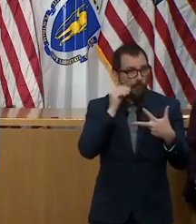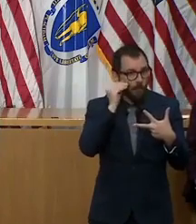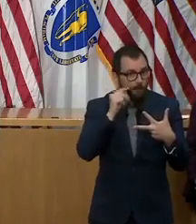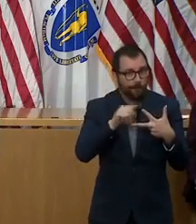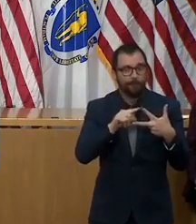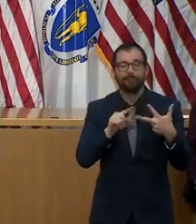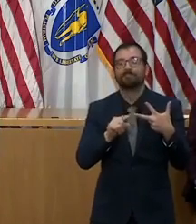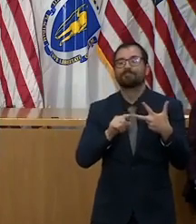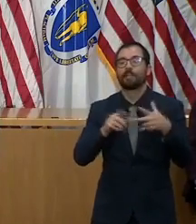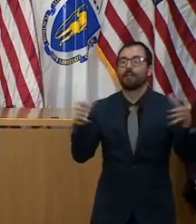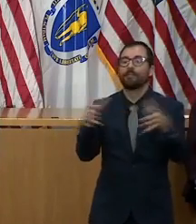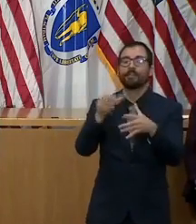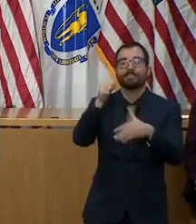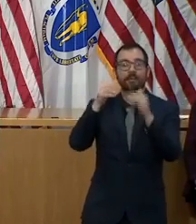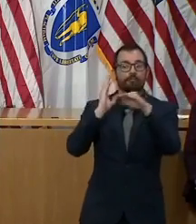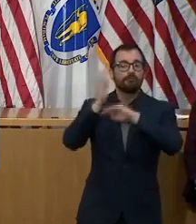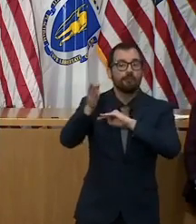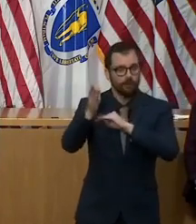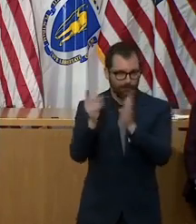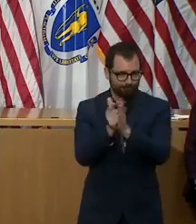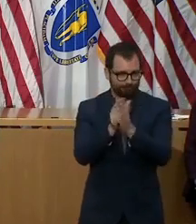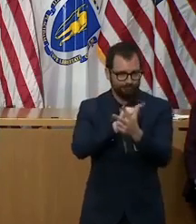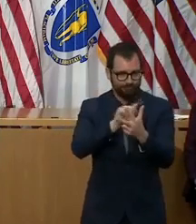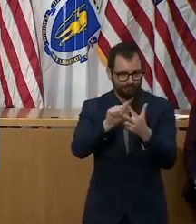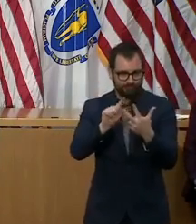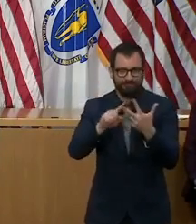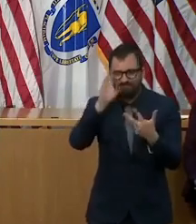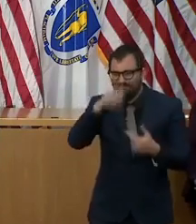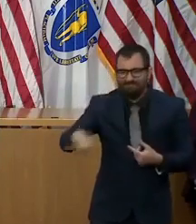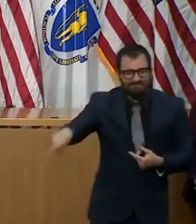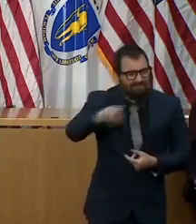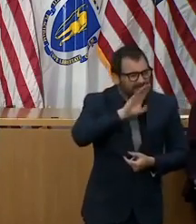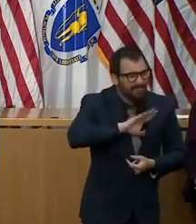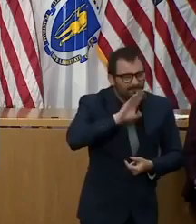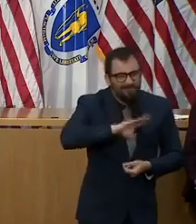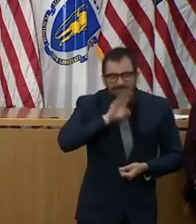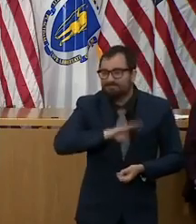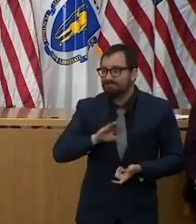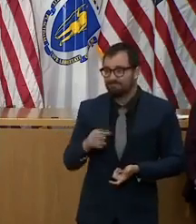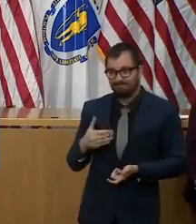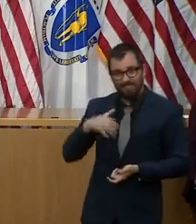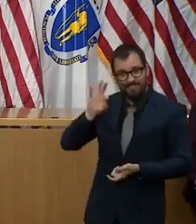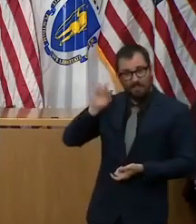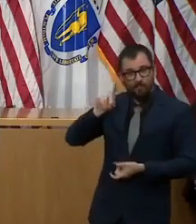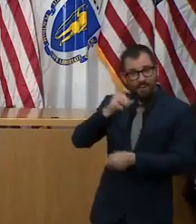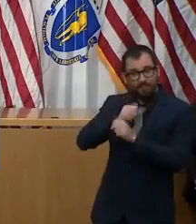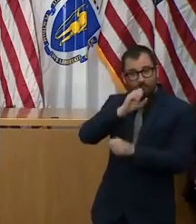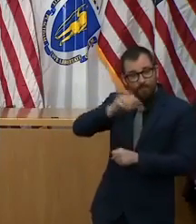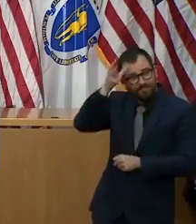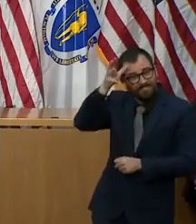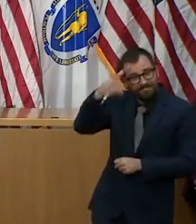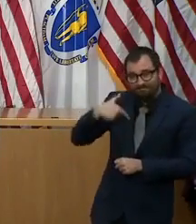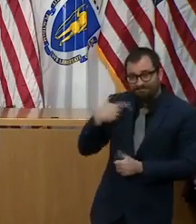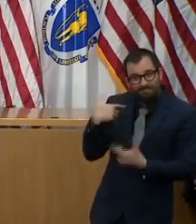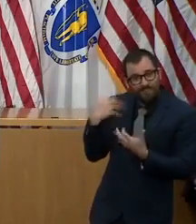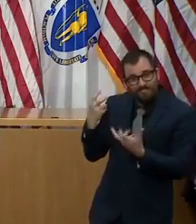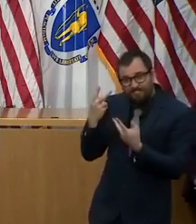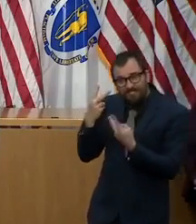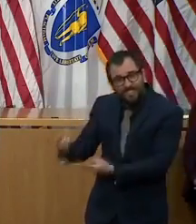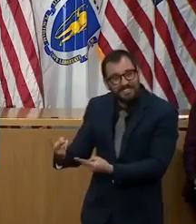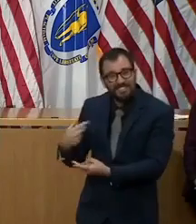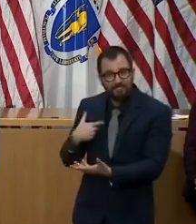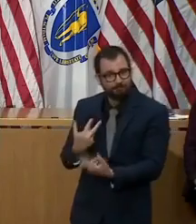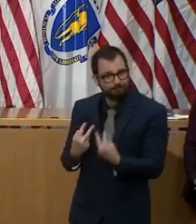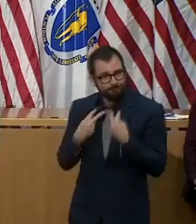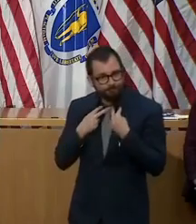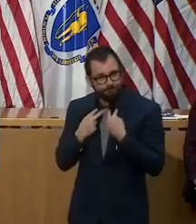else that I can't visit my father or give many of the small businesses that I talk to all the time that are struggling to survive